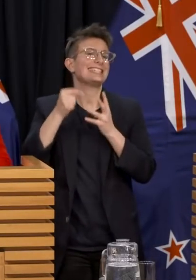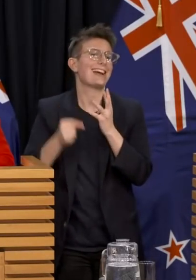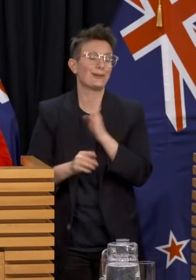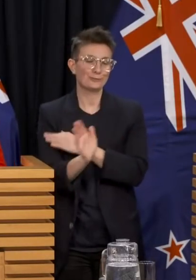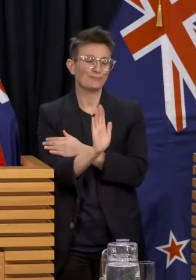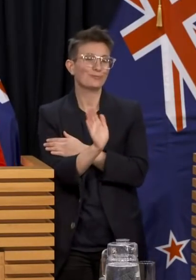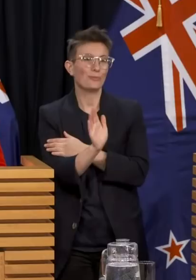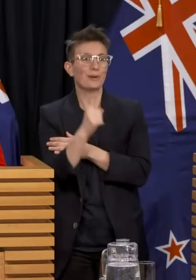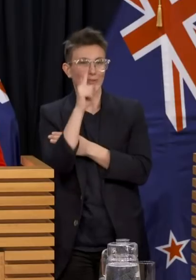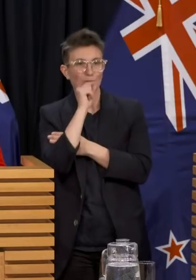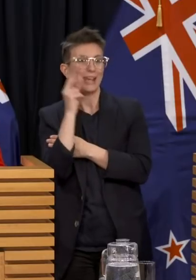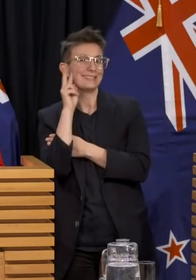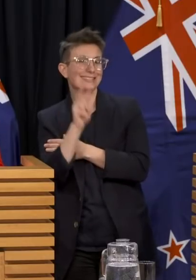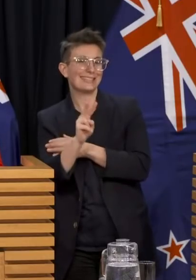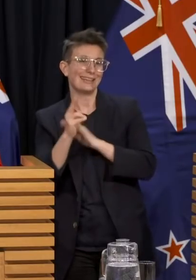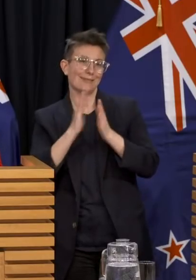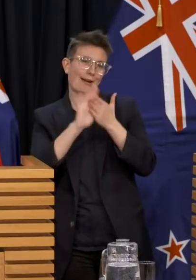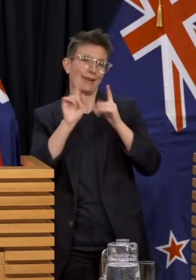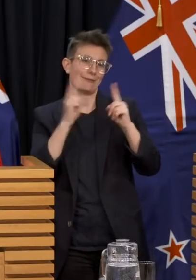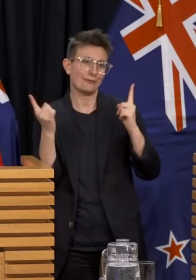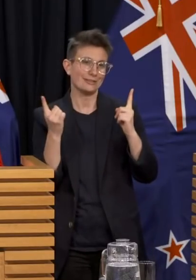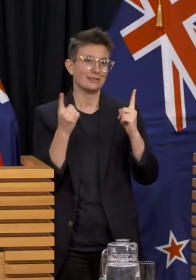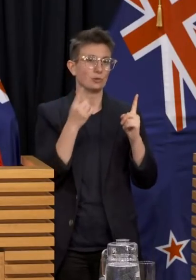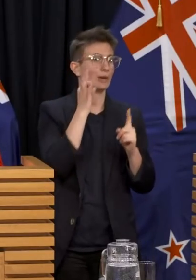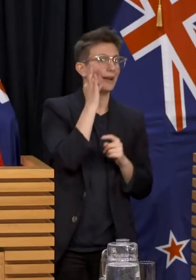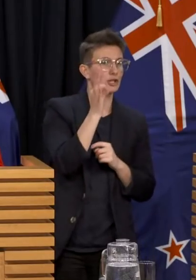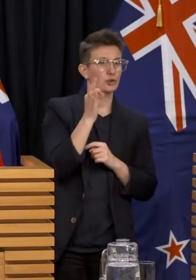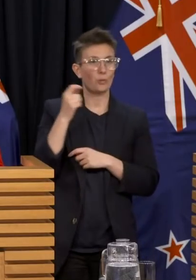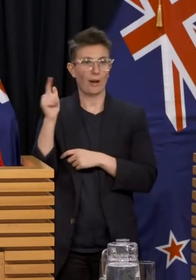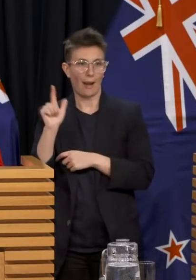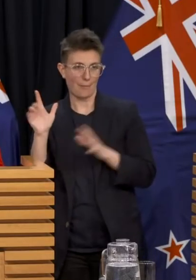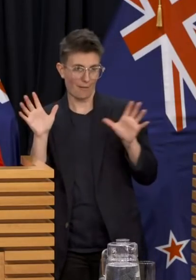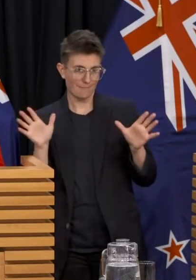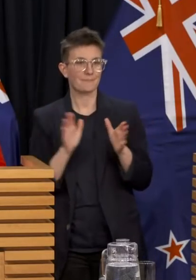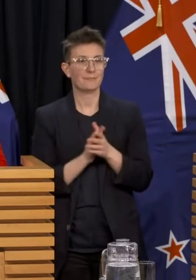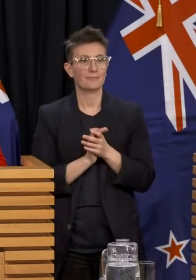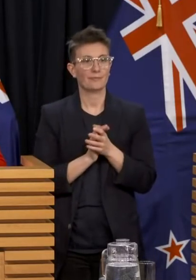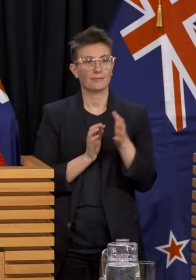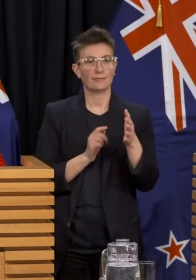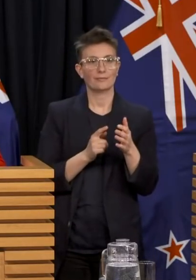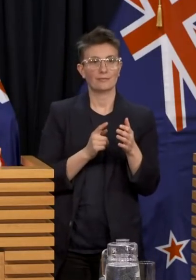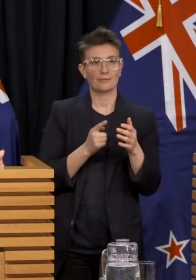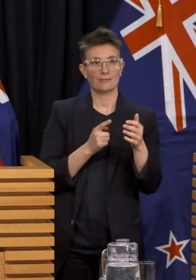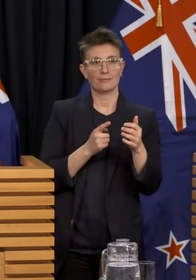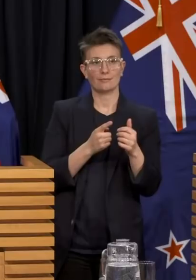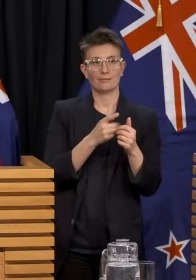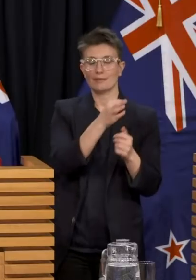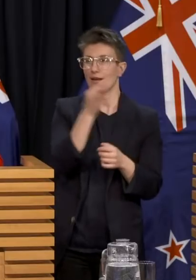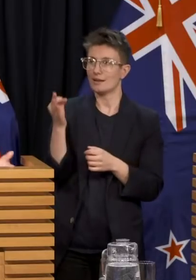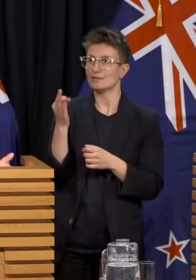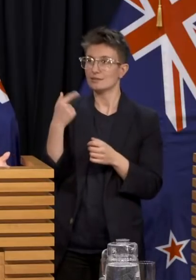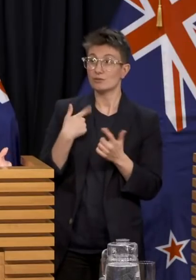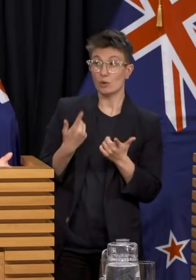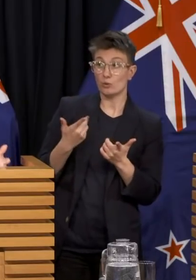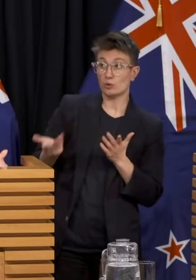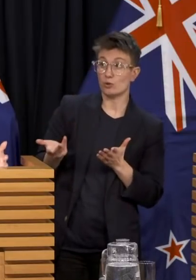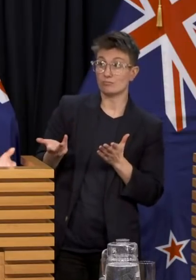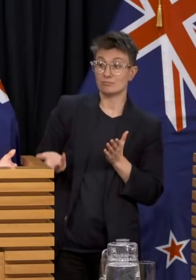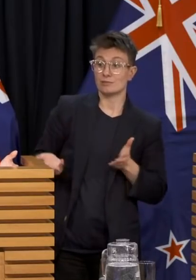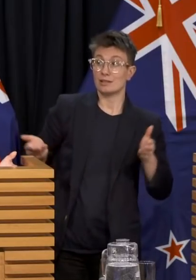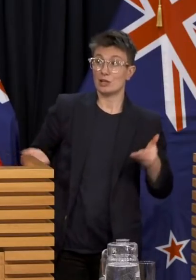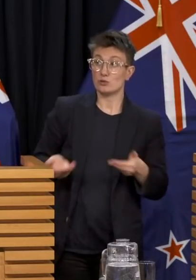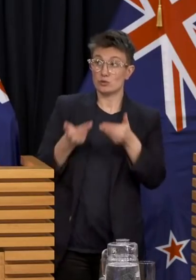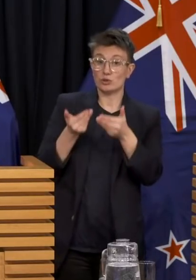Bernard. So just a final question on that. Would Labour introduce income insurance? You will have already said through the tripartite future